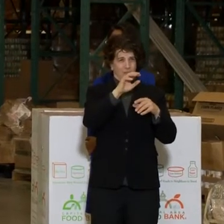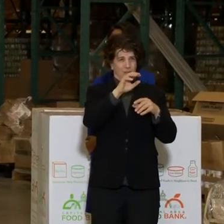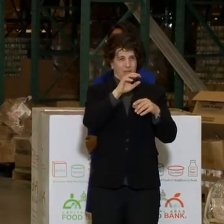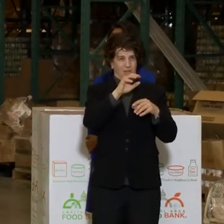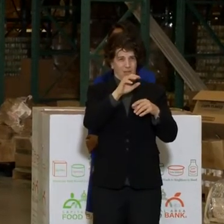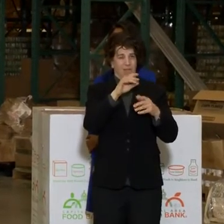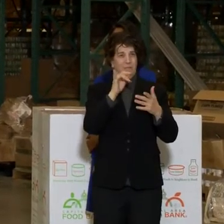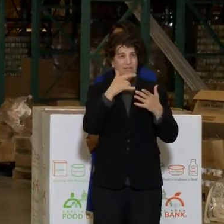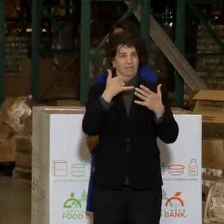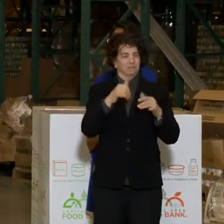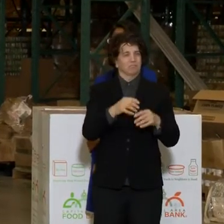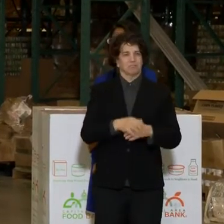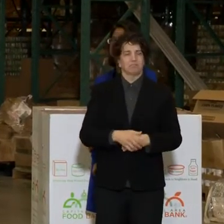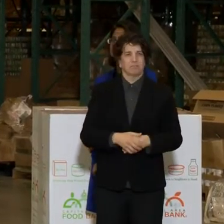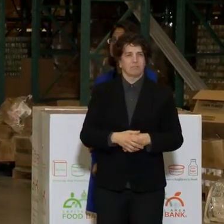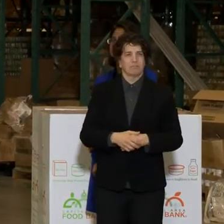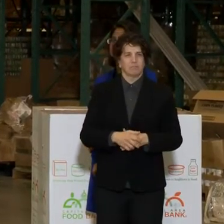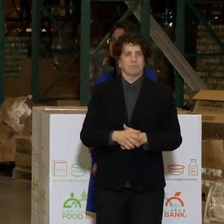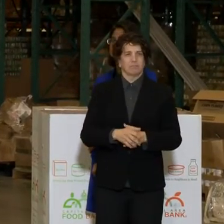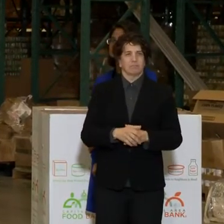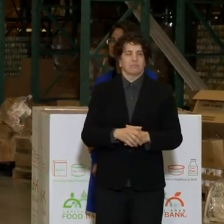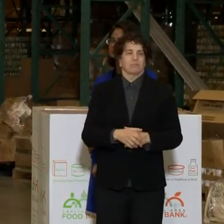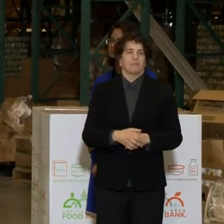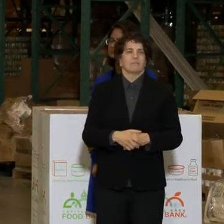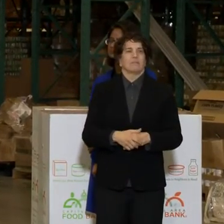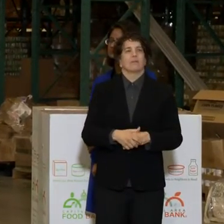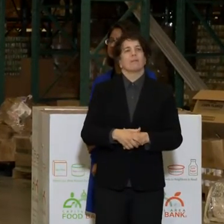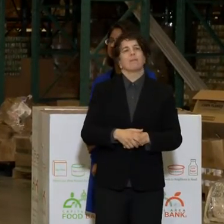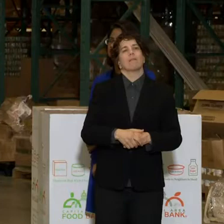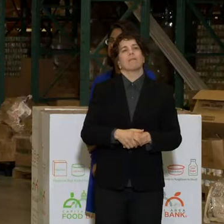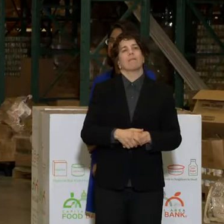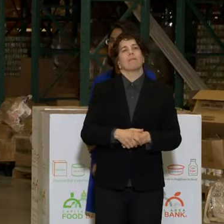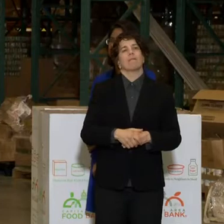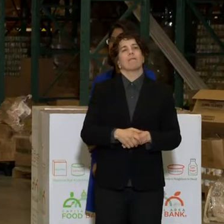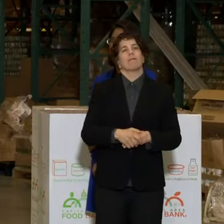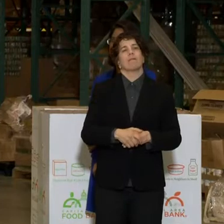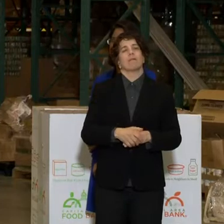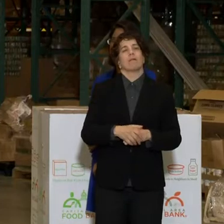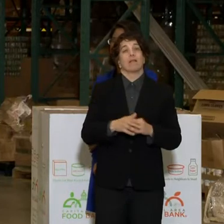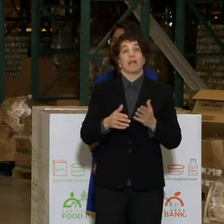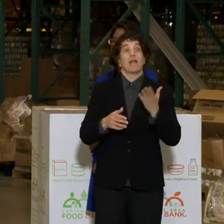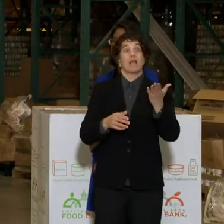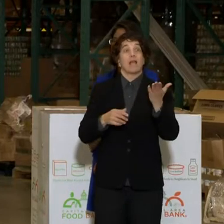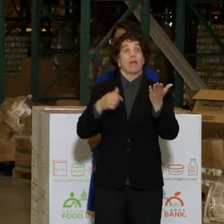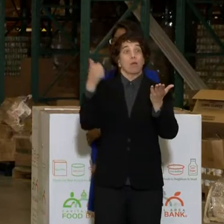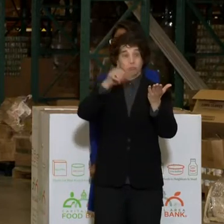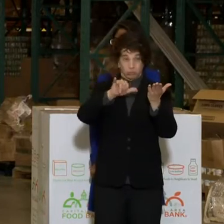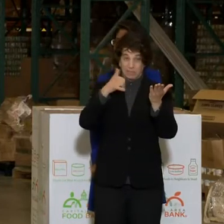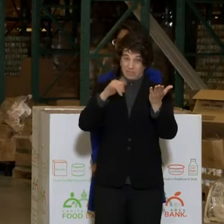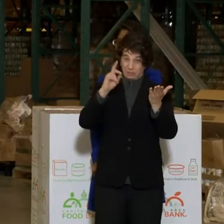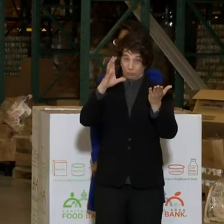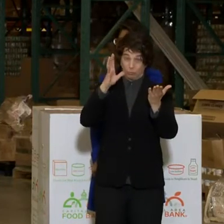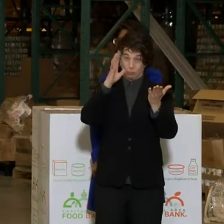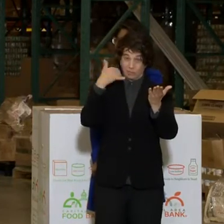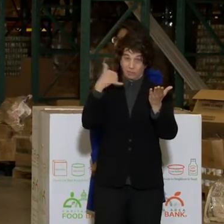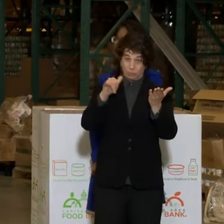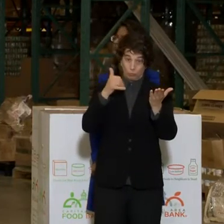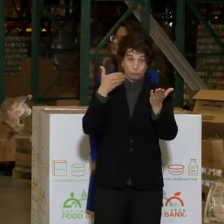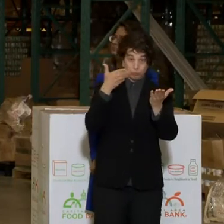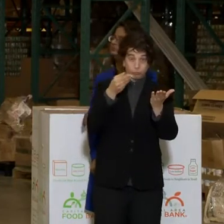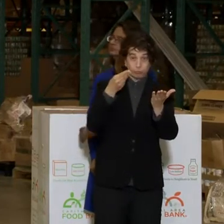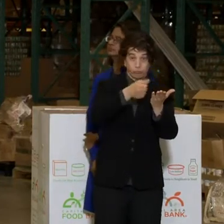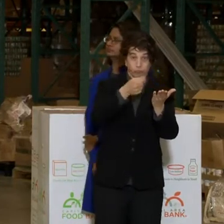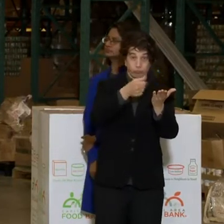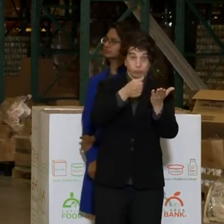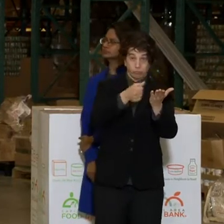cost, that's for any of the 60,000 people. I just want to get it straight. Yes, so let me help you understand